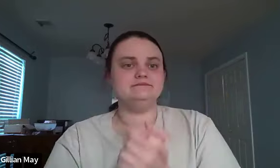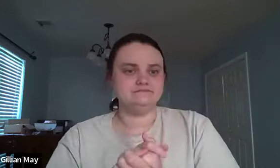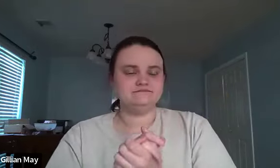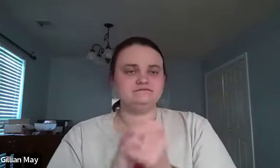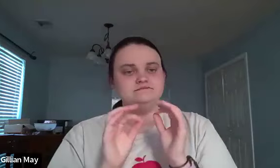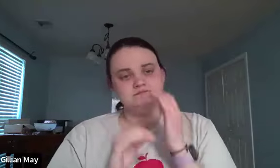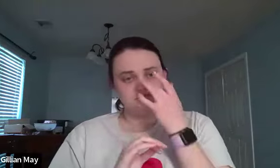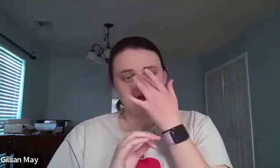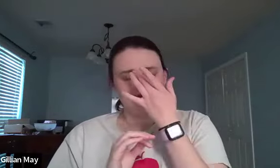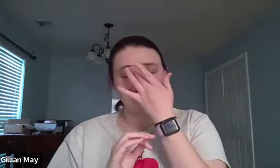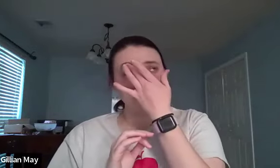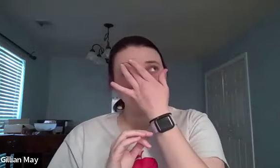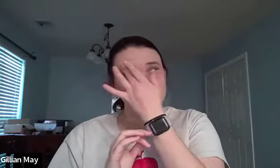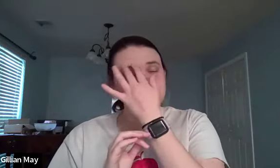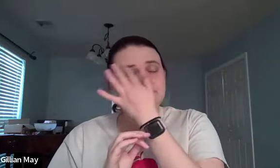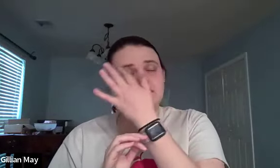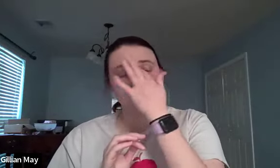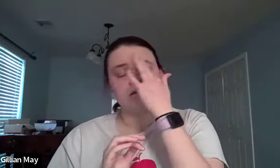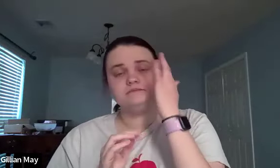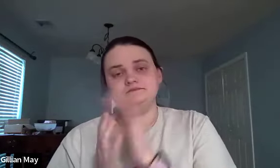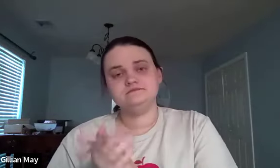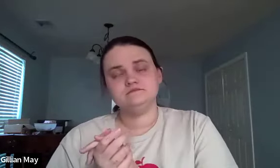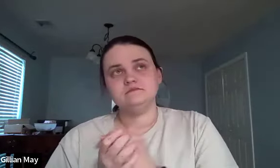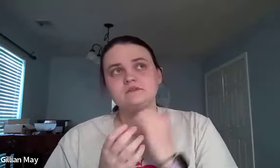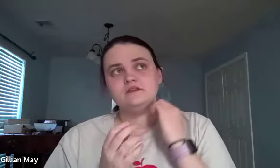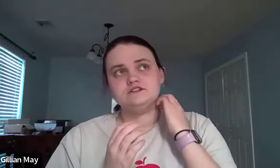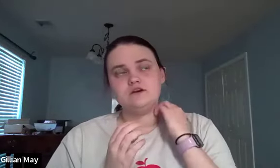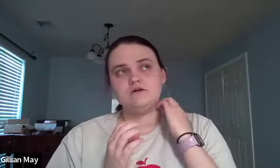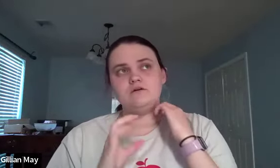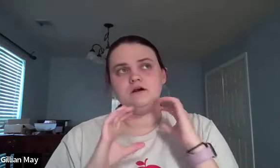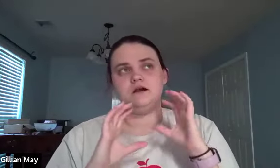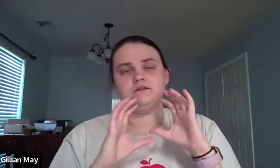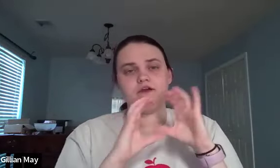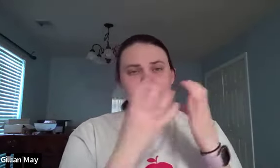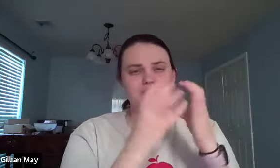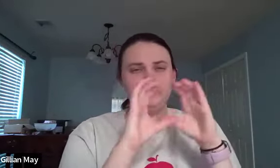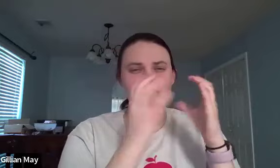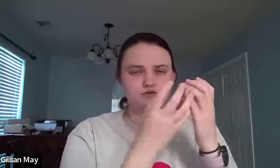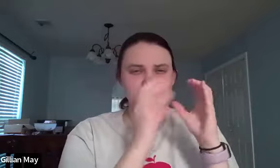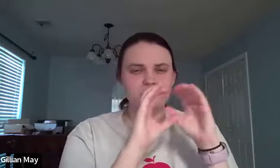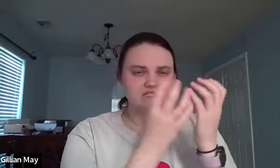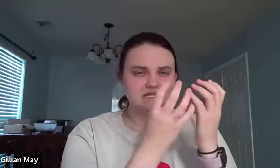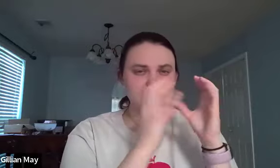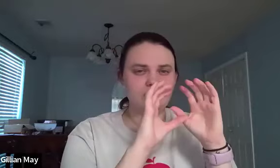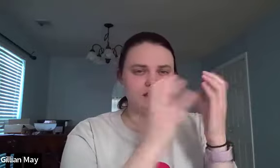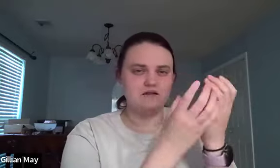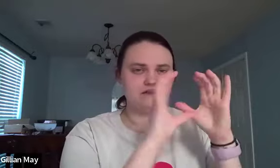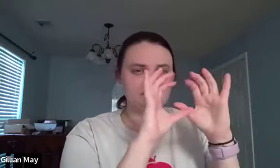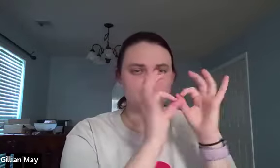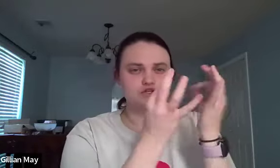Family. Now this is one, so that little motion that we did, that kind of like that